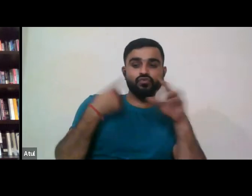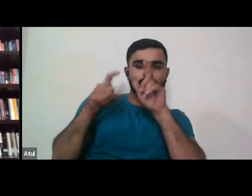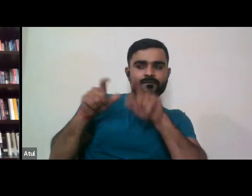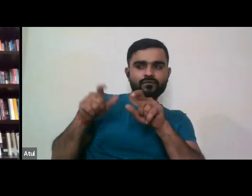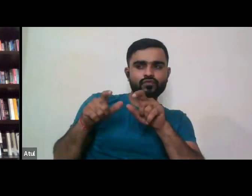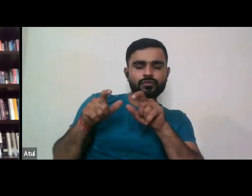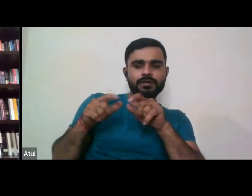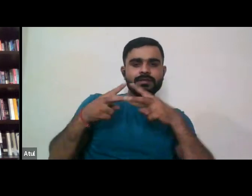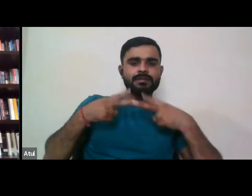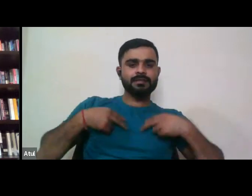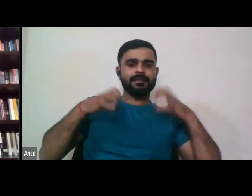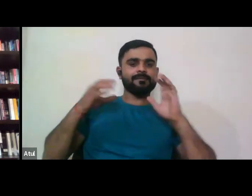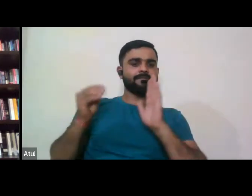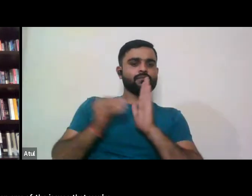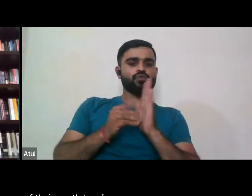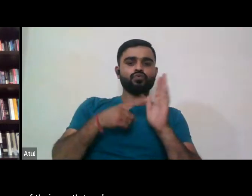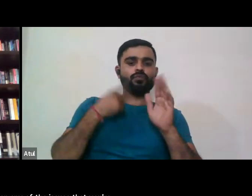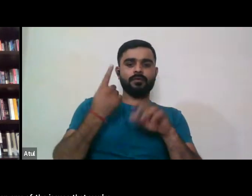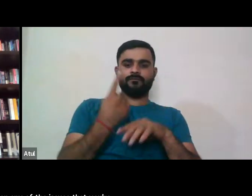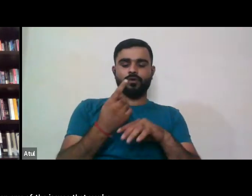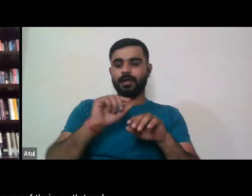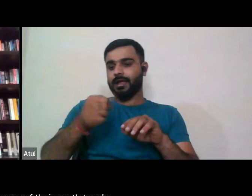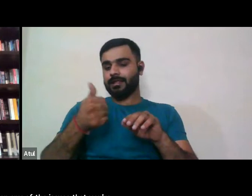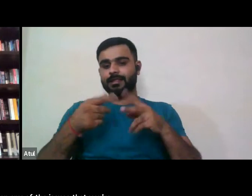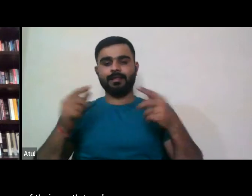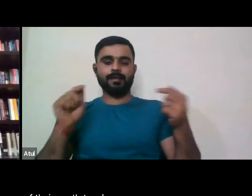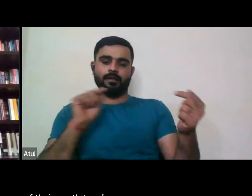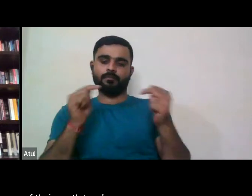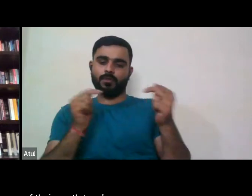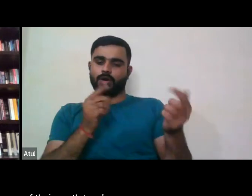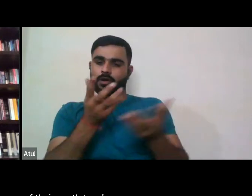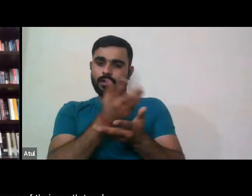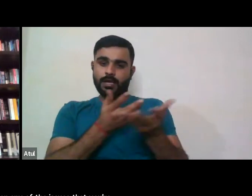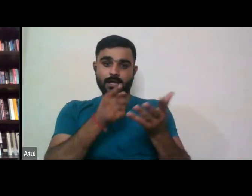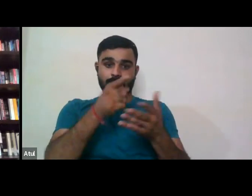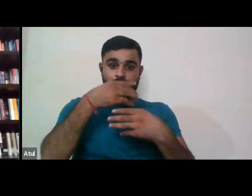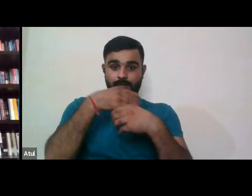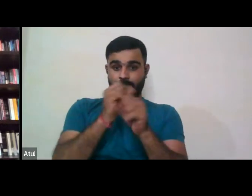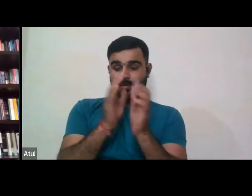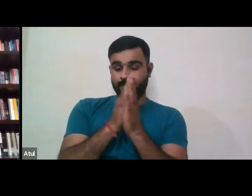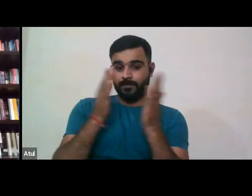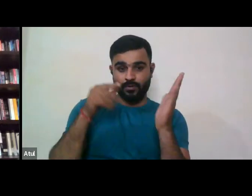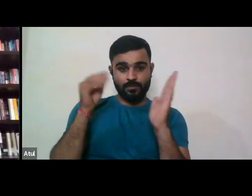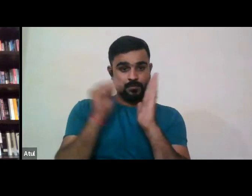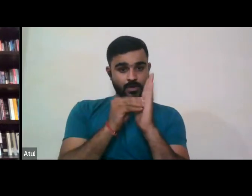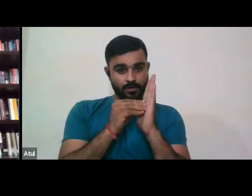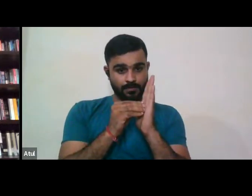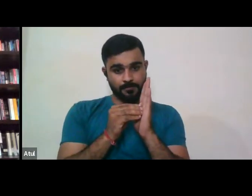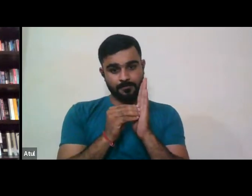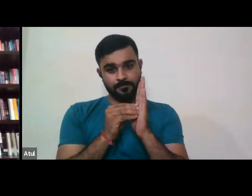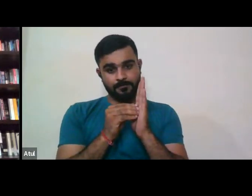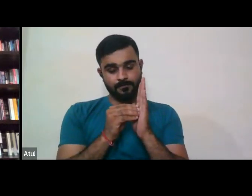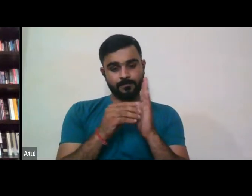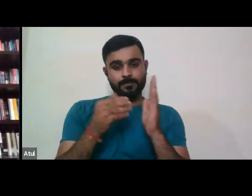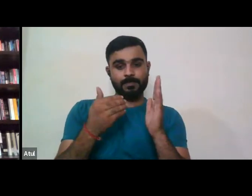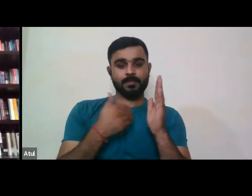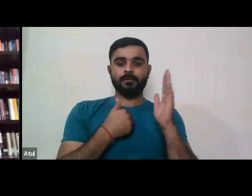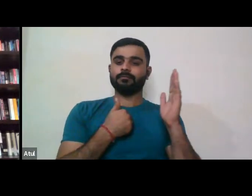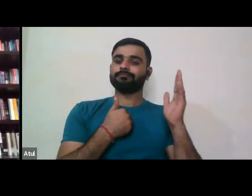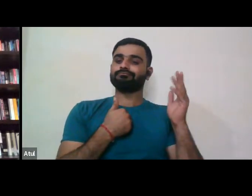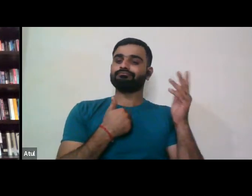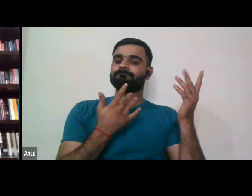on the constitution bench. That is one of the other controversial points that you make in the book, and that to me